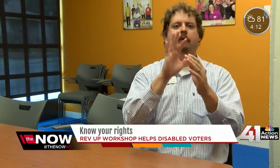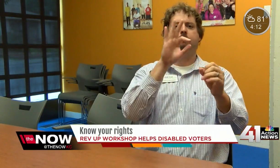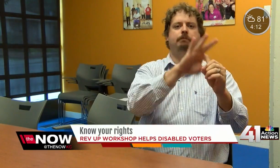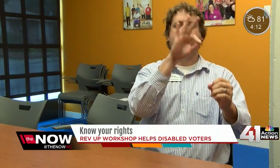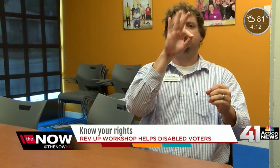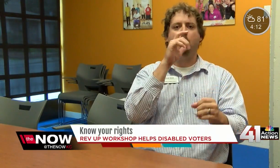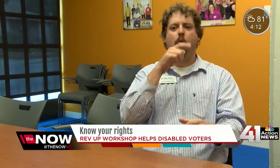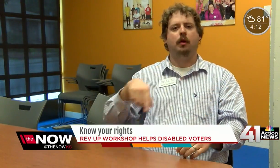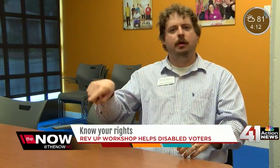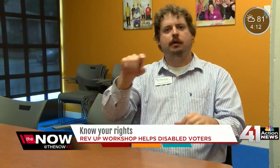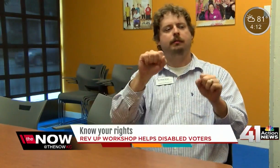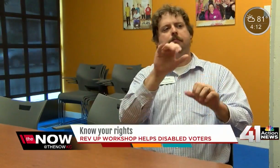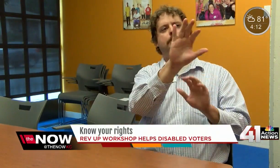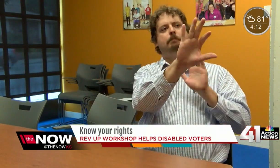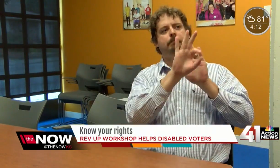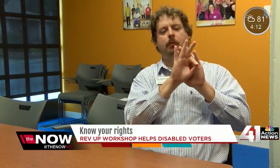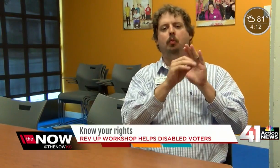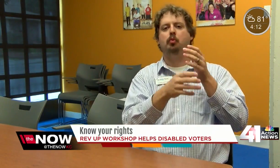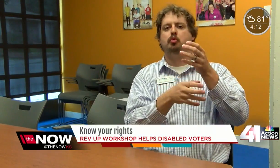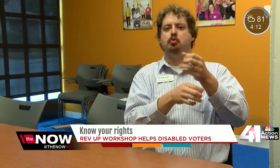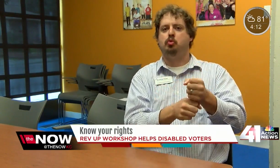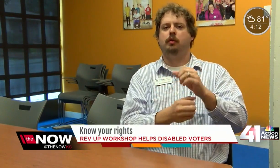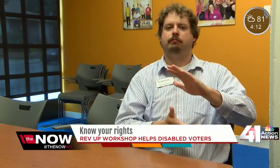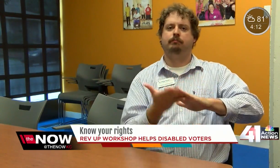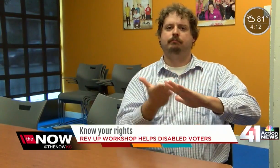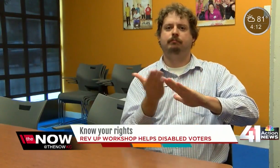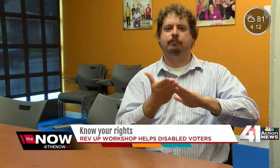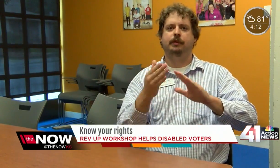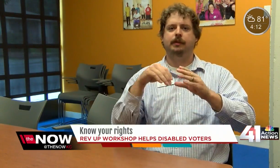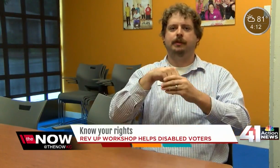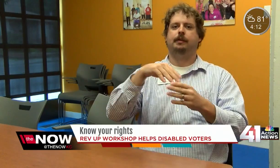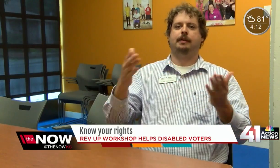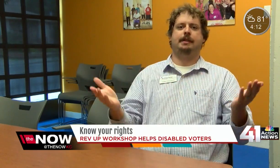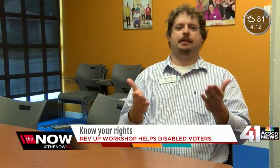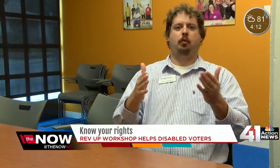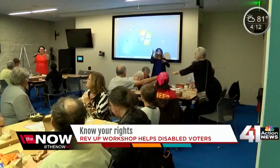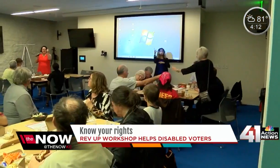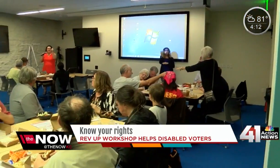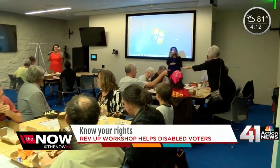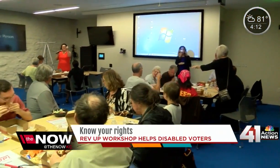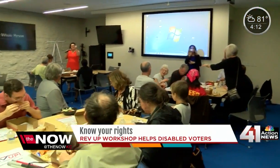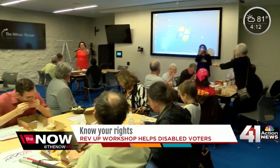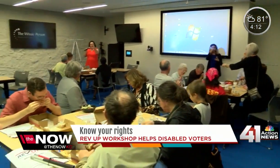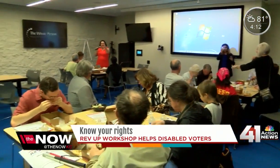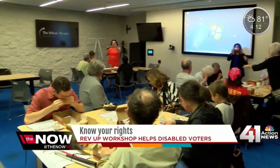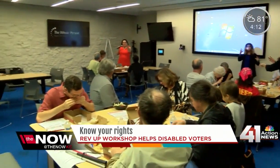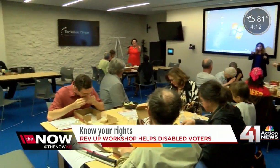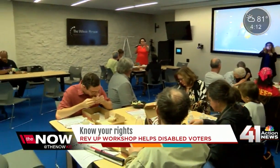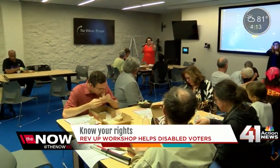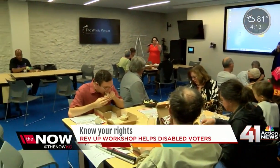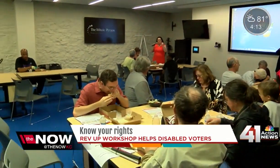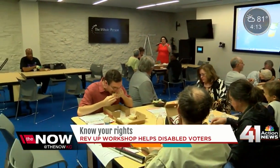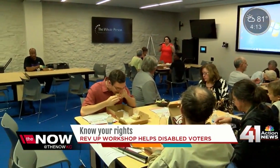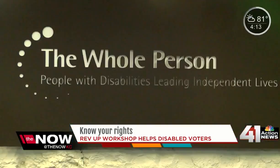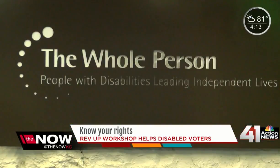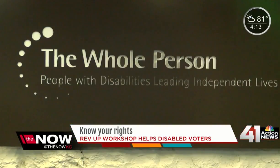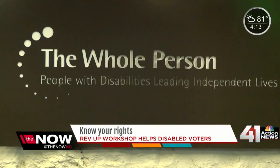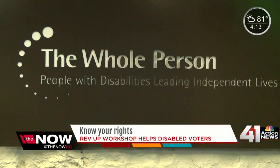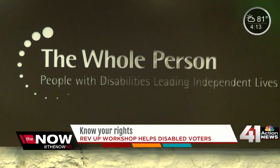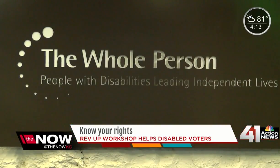the opportunity to become educated with voting. That's why Corrigans, who is hearing impaired, helped the whole person come